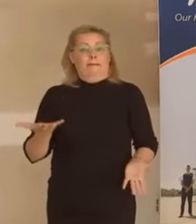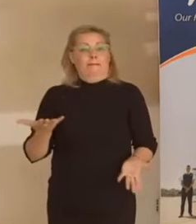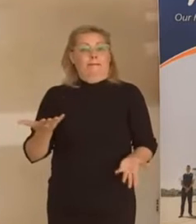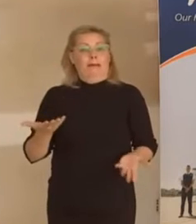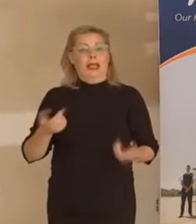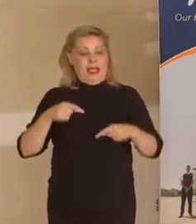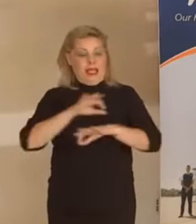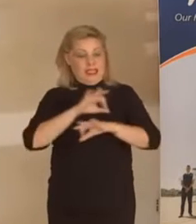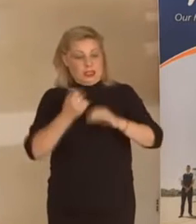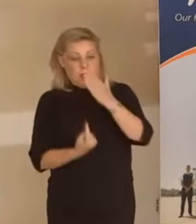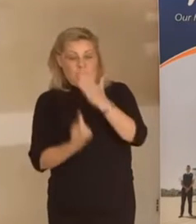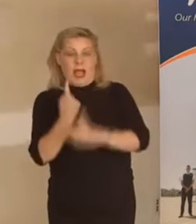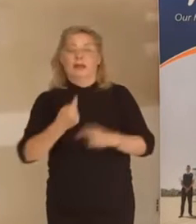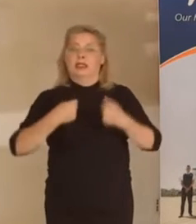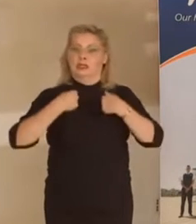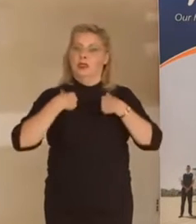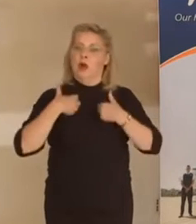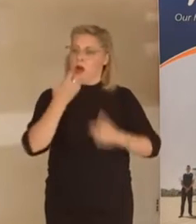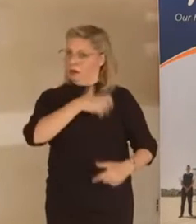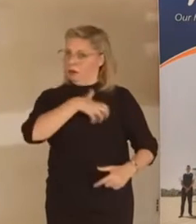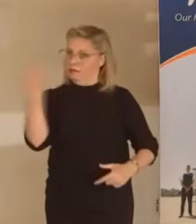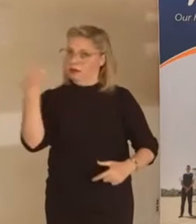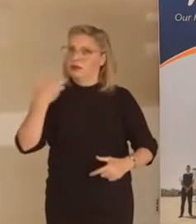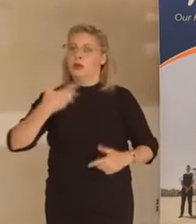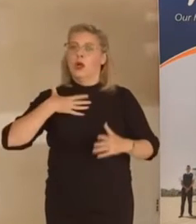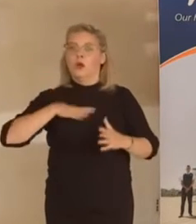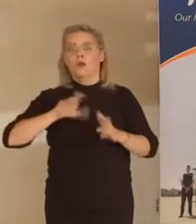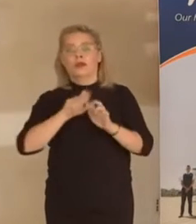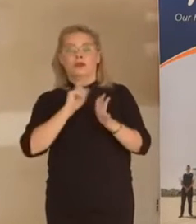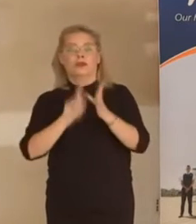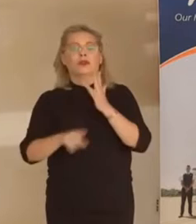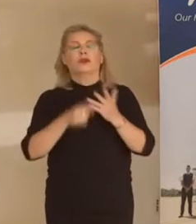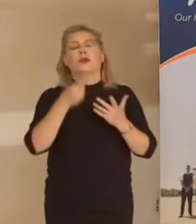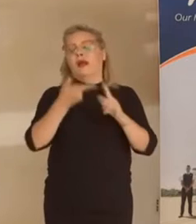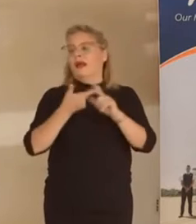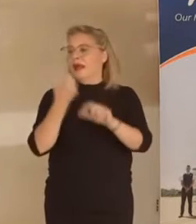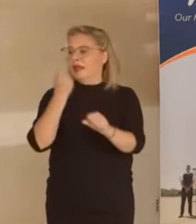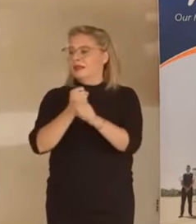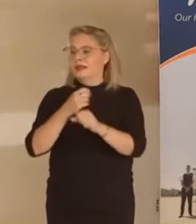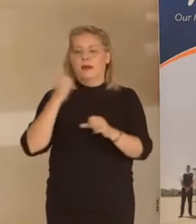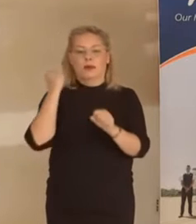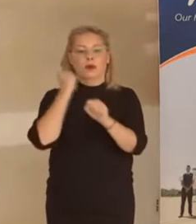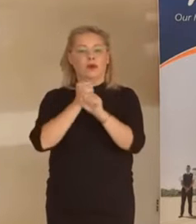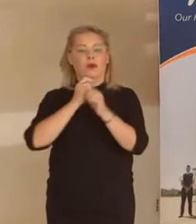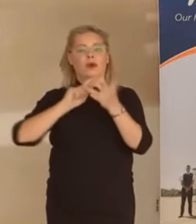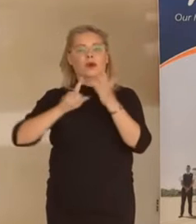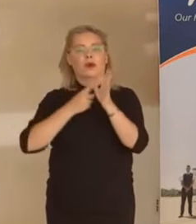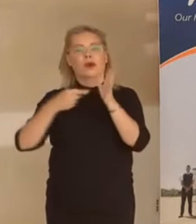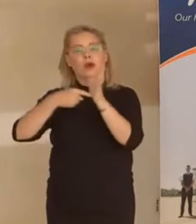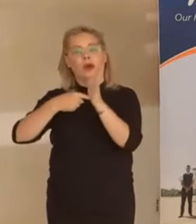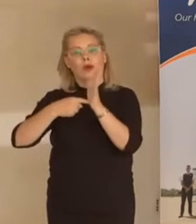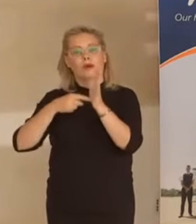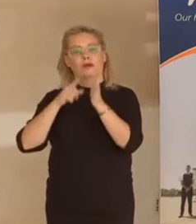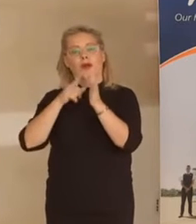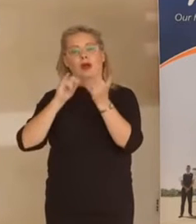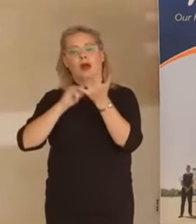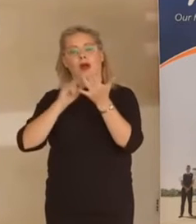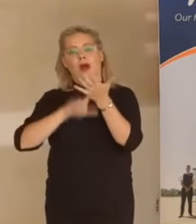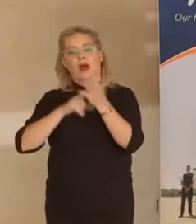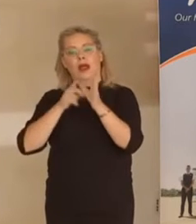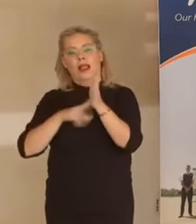in our state. So I'm completely committed to doing that. I mean, Goat Island is another example where we've spoken a long time about returning